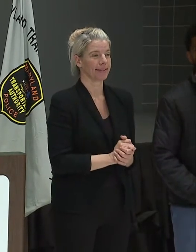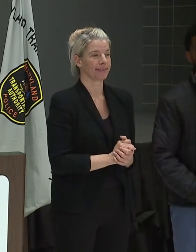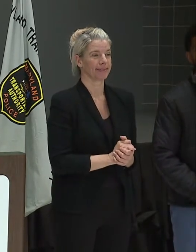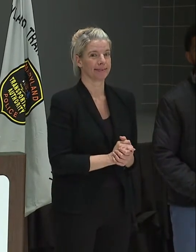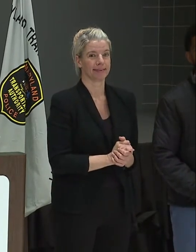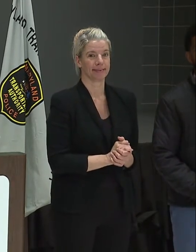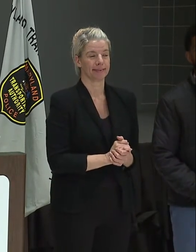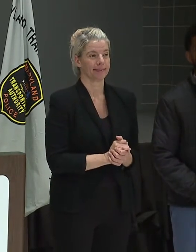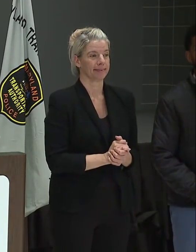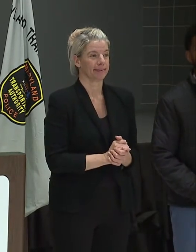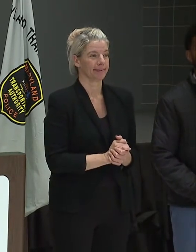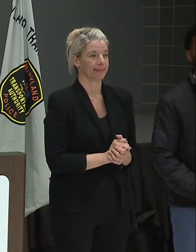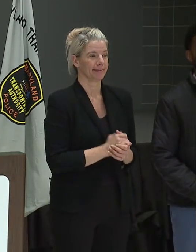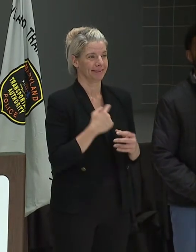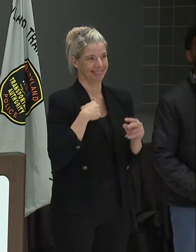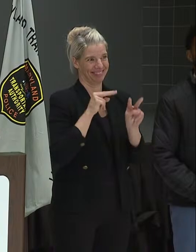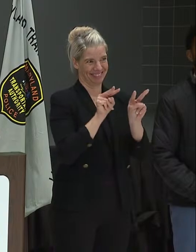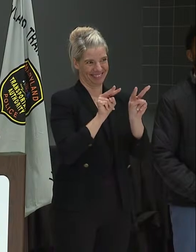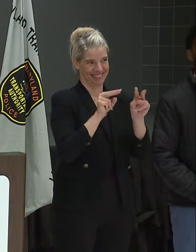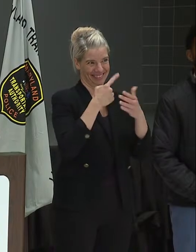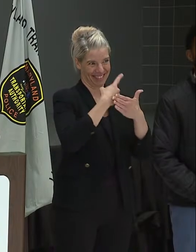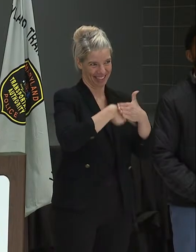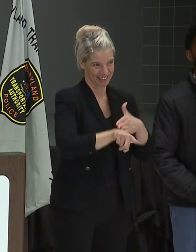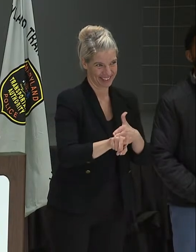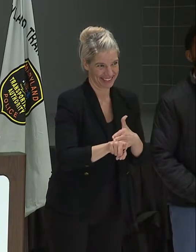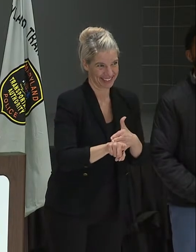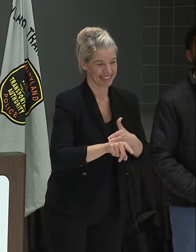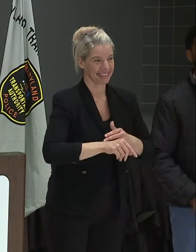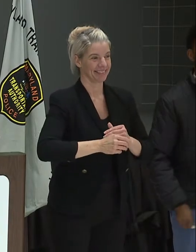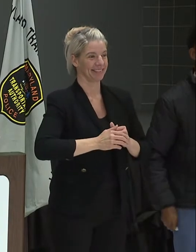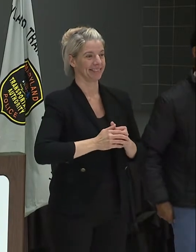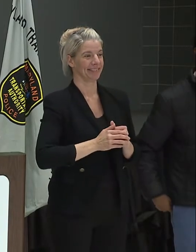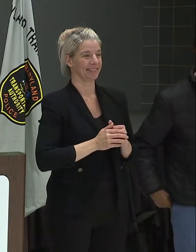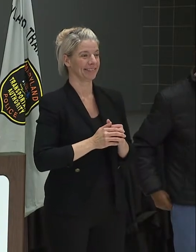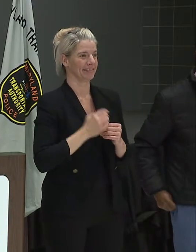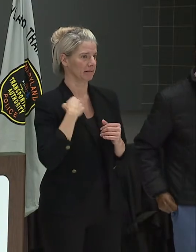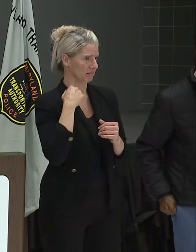Just looking forward to next week. It'll be 4 months on Tuesday.